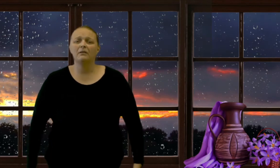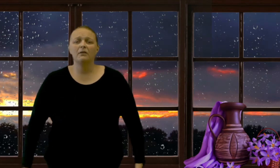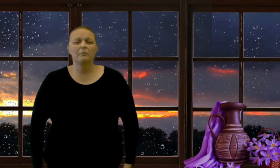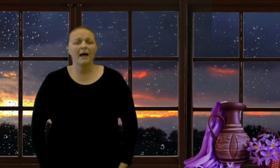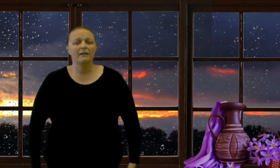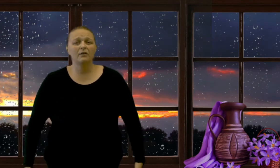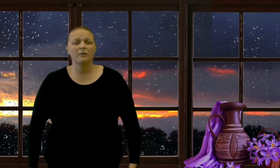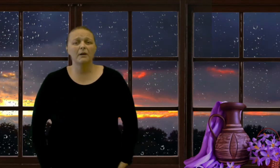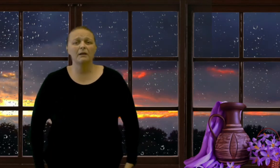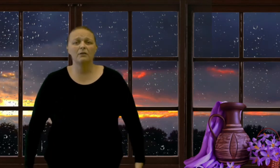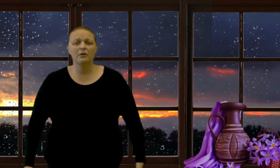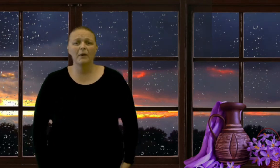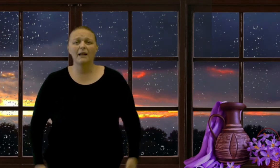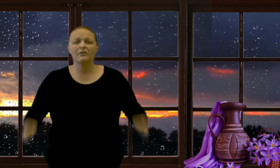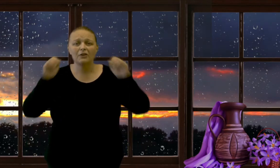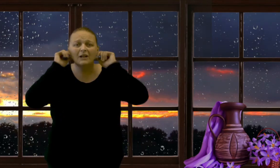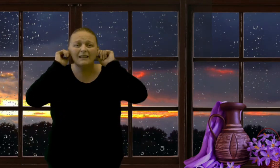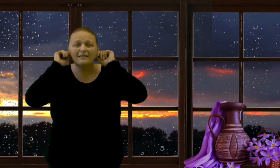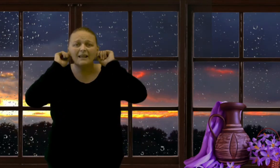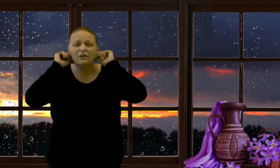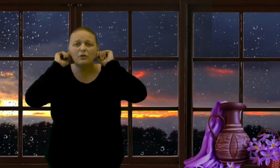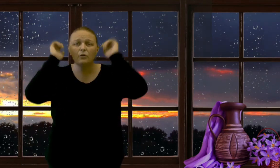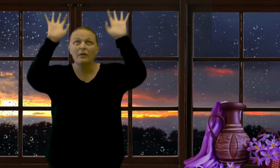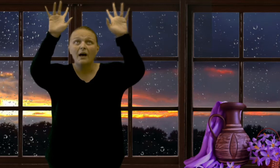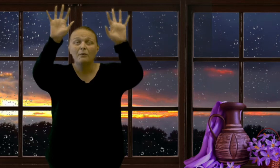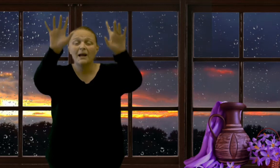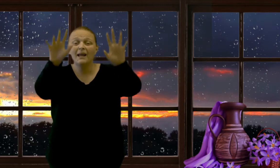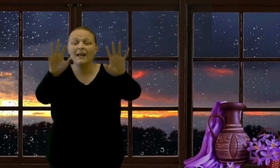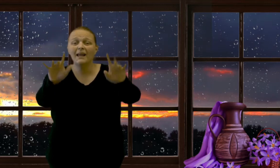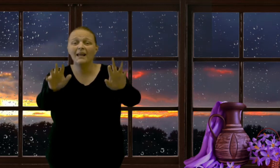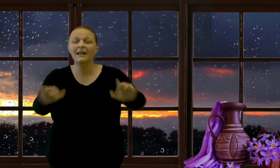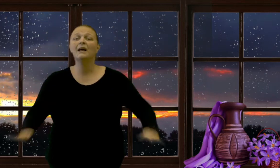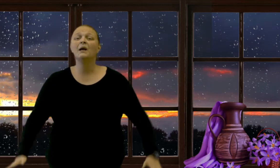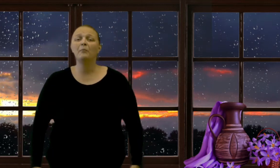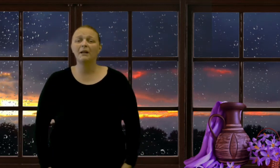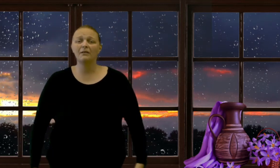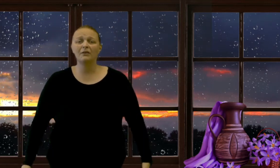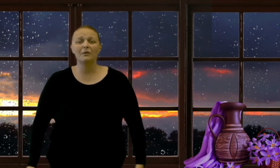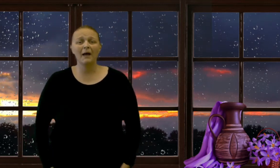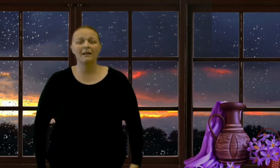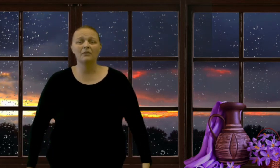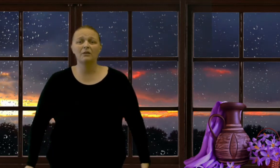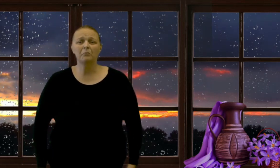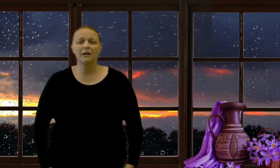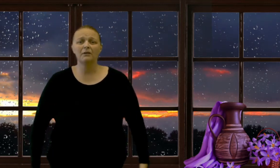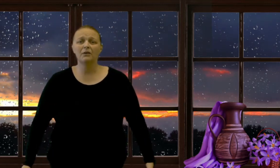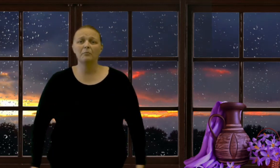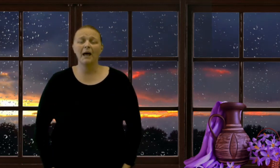Pitter patter, pitter patter, listen to the rain. Pitter patter, pitter